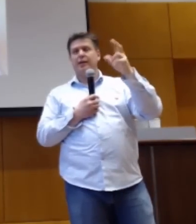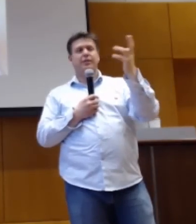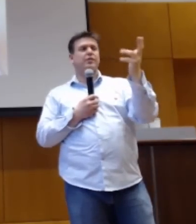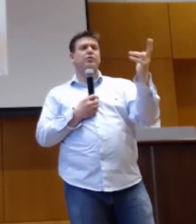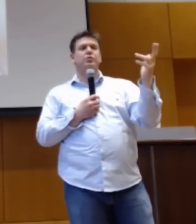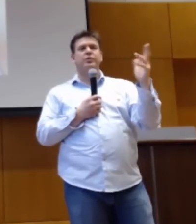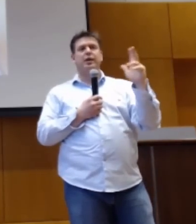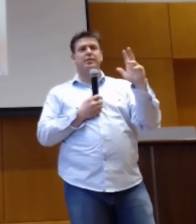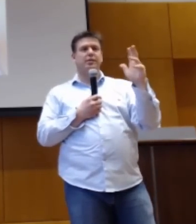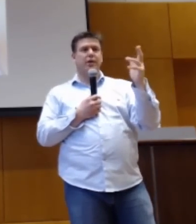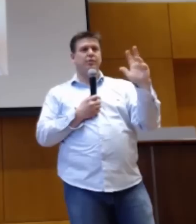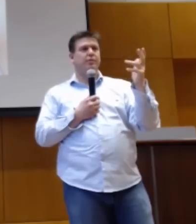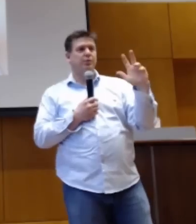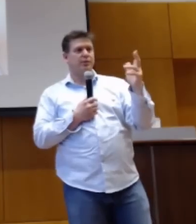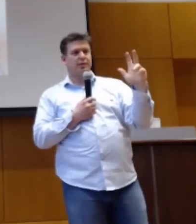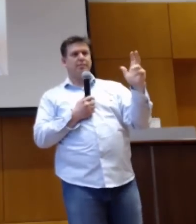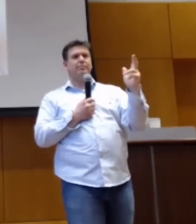And these other two just kind of sit around most of the time.